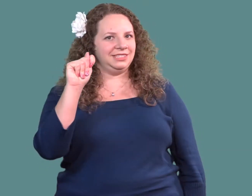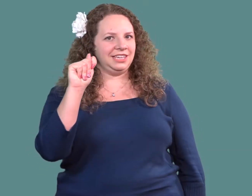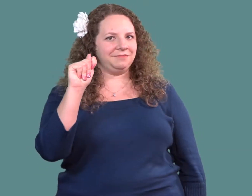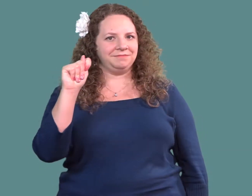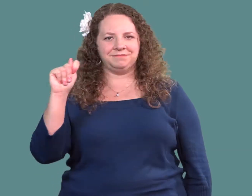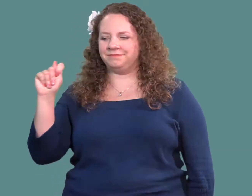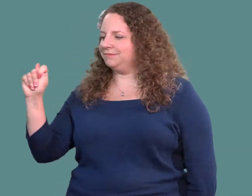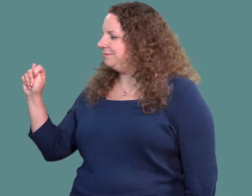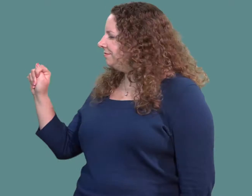T.